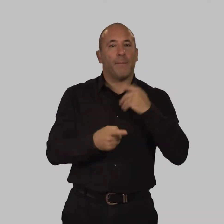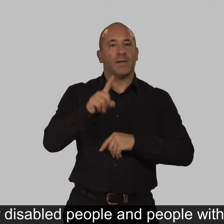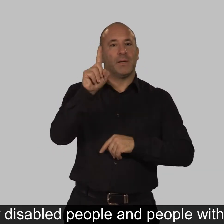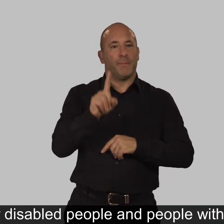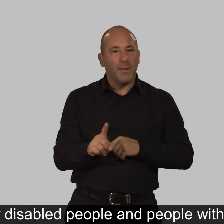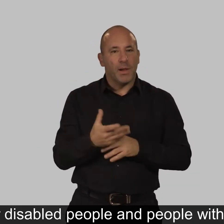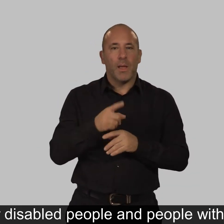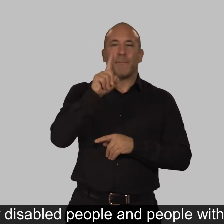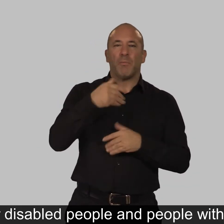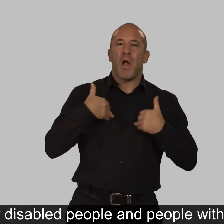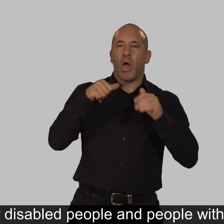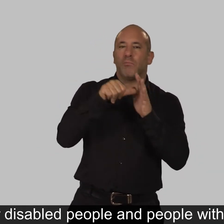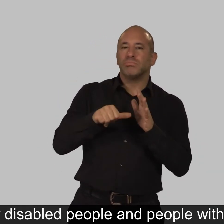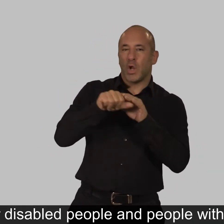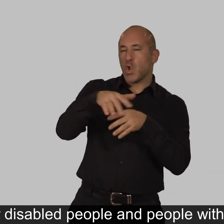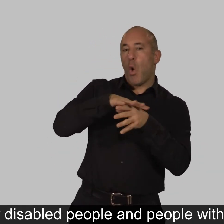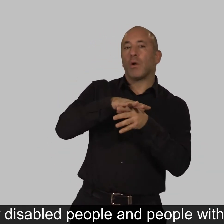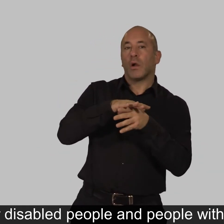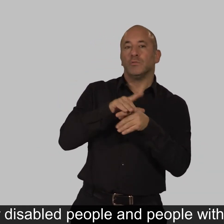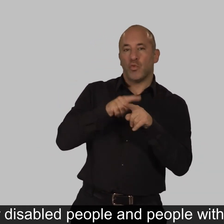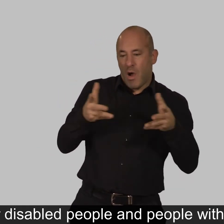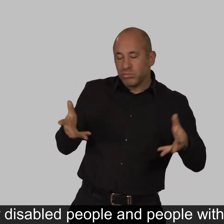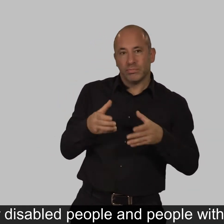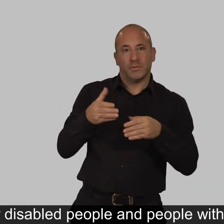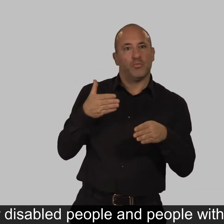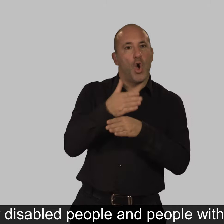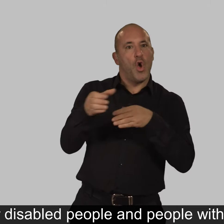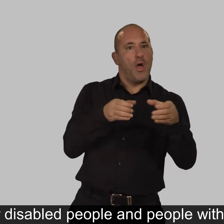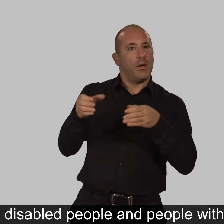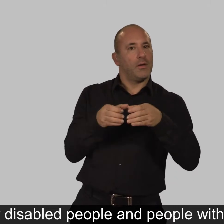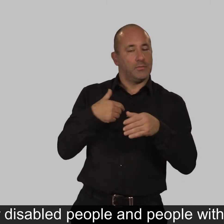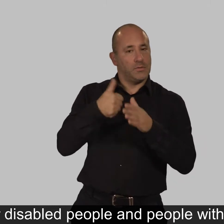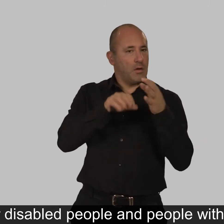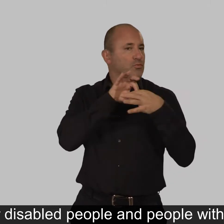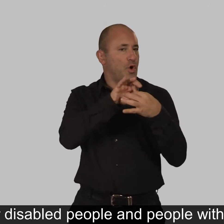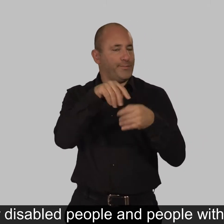for disabled people and people with health conditions in a local setting.